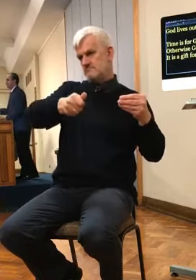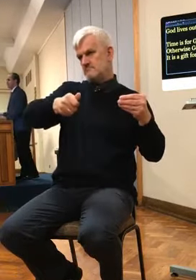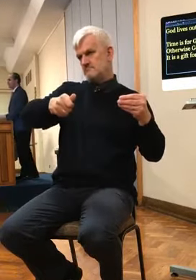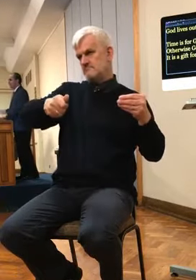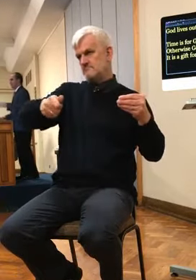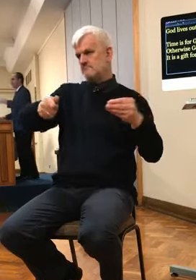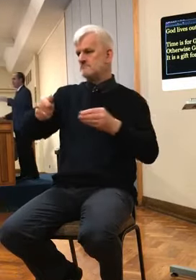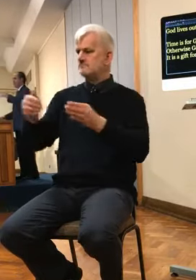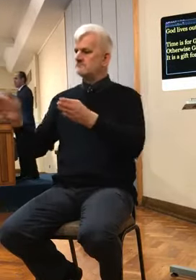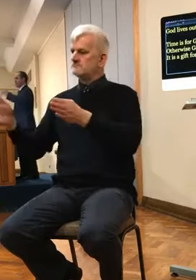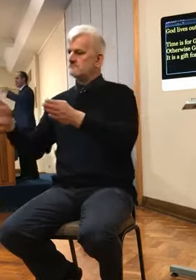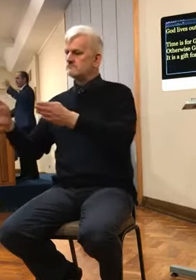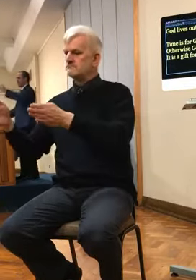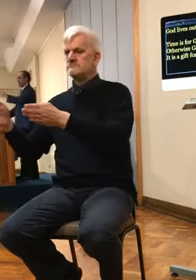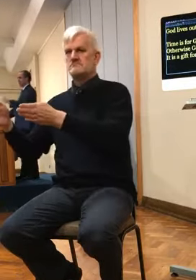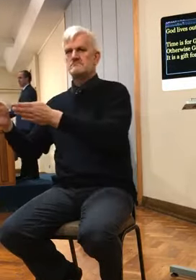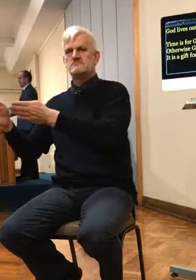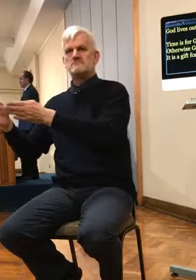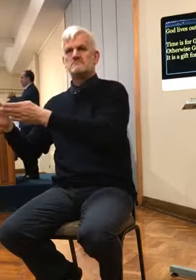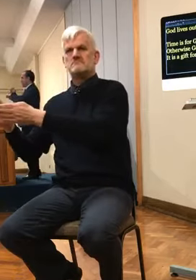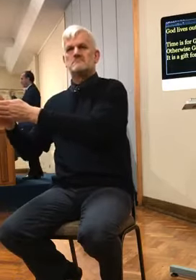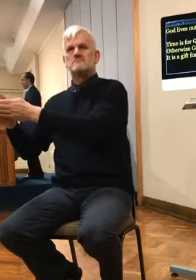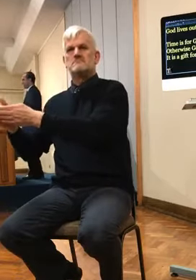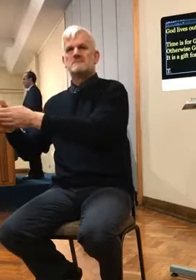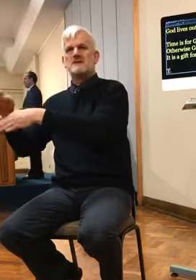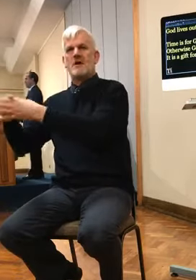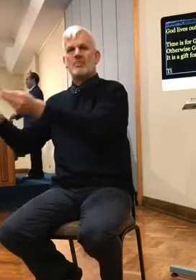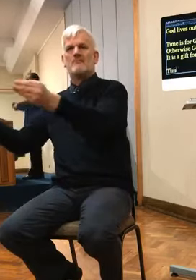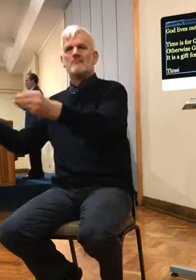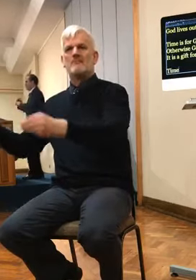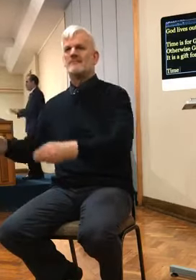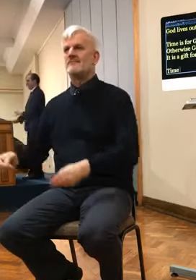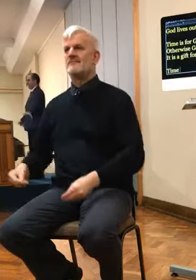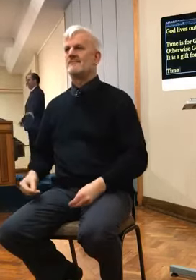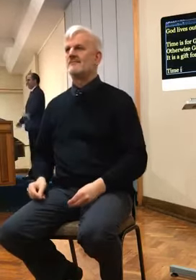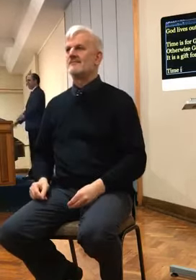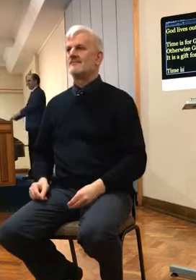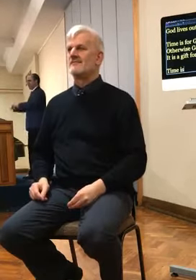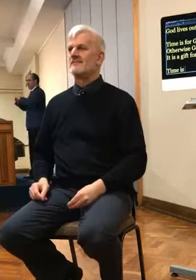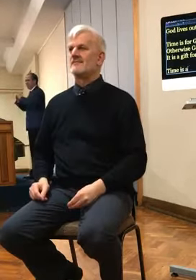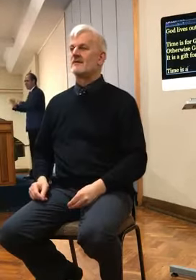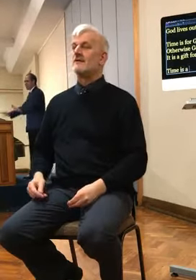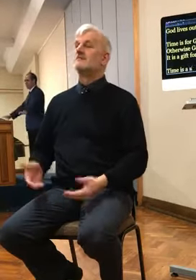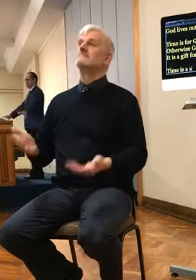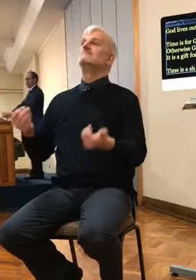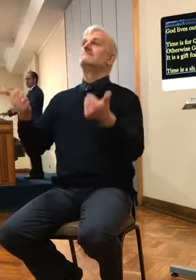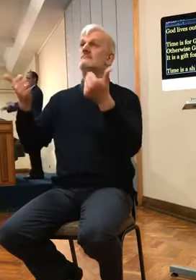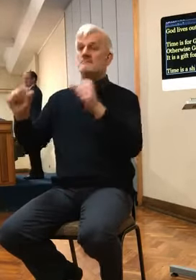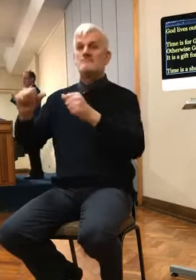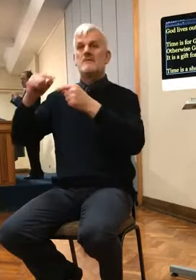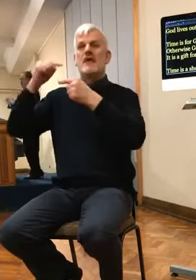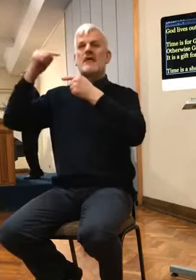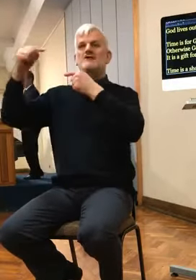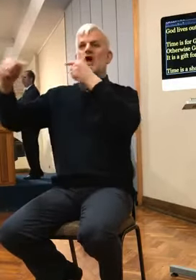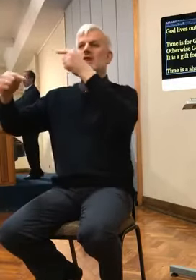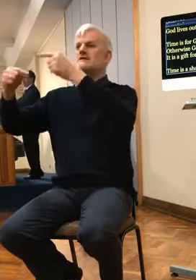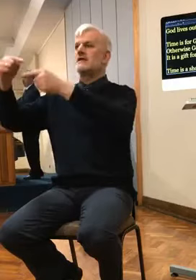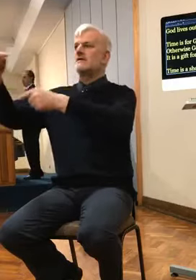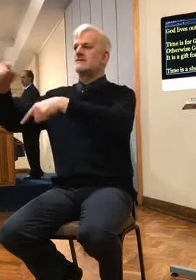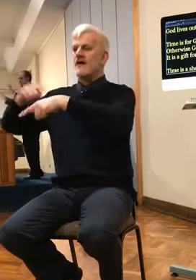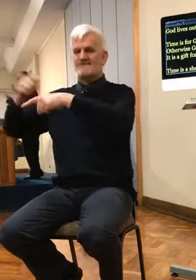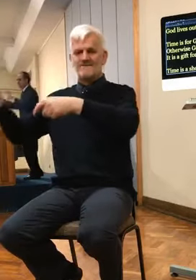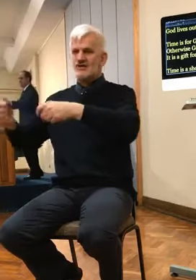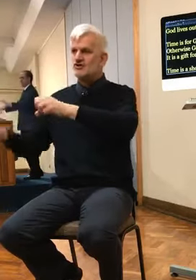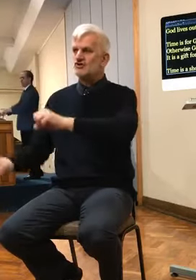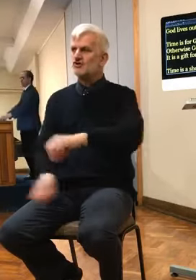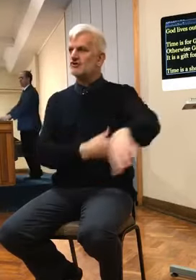time. We will enter into eternity. No more time, no more pain, no more sicknesses,